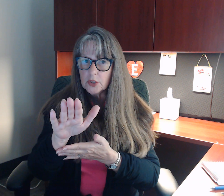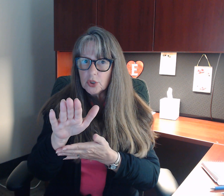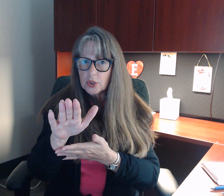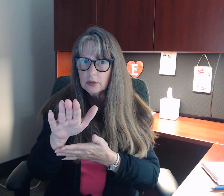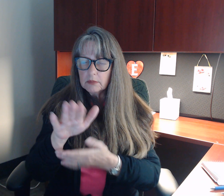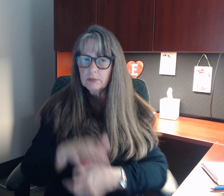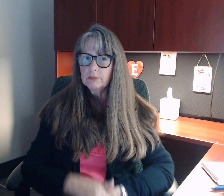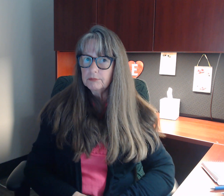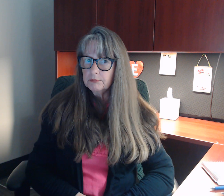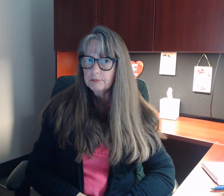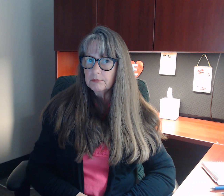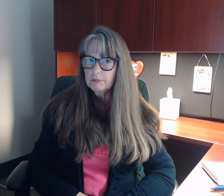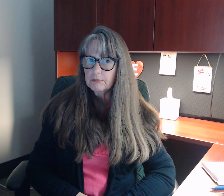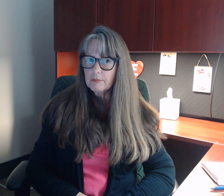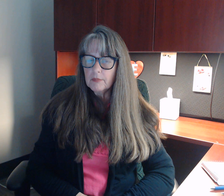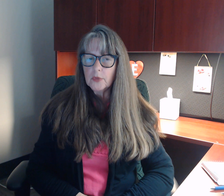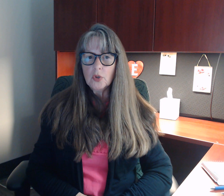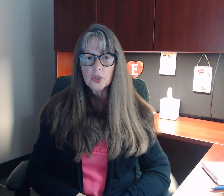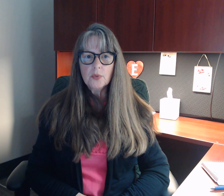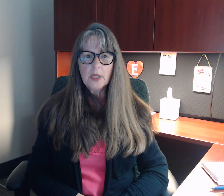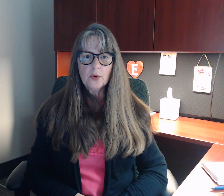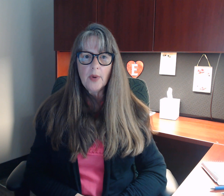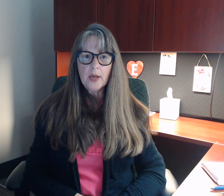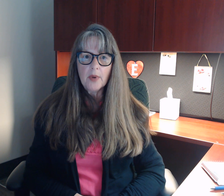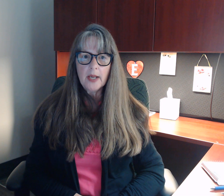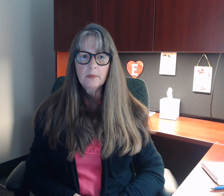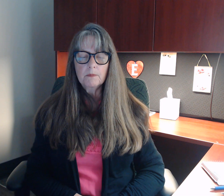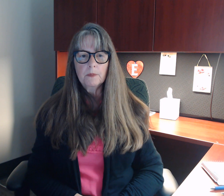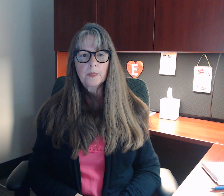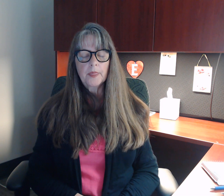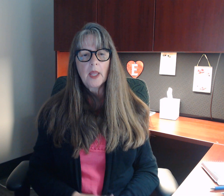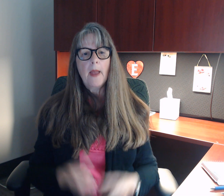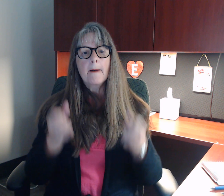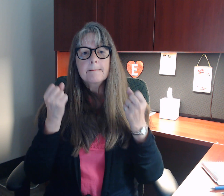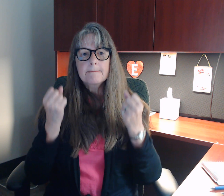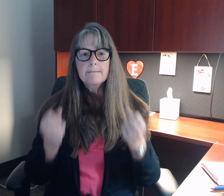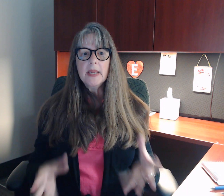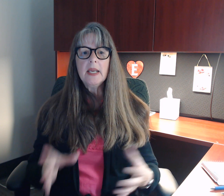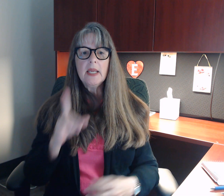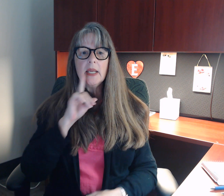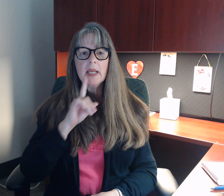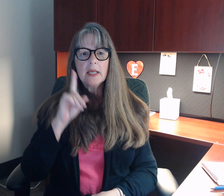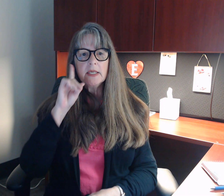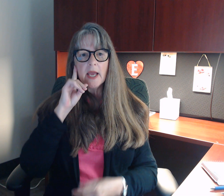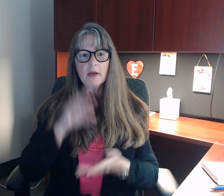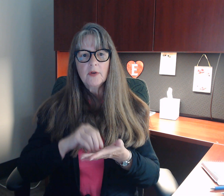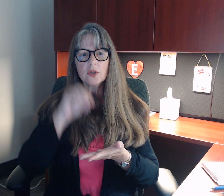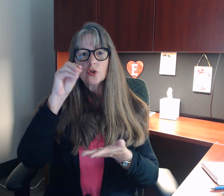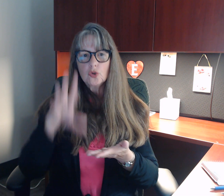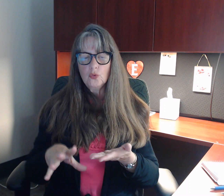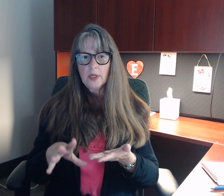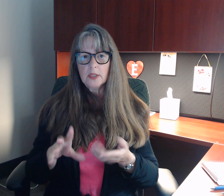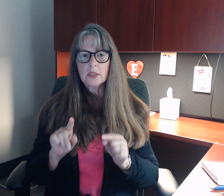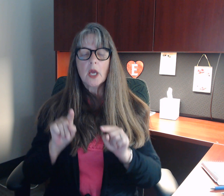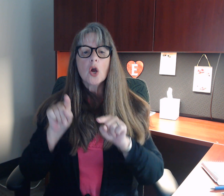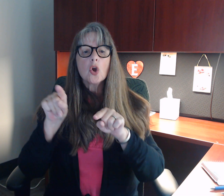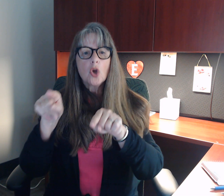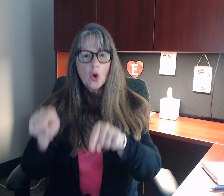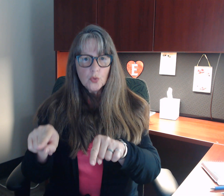college. You could do it either way, right? Many deaf students go